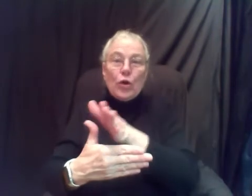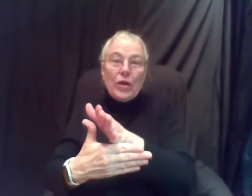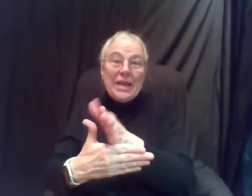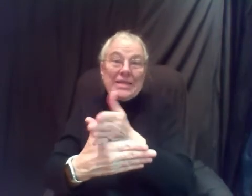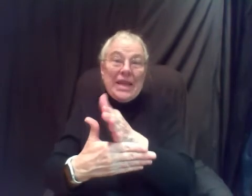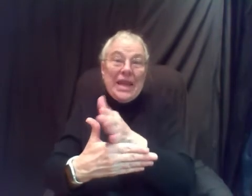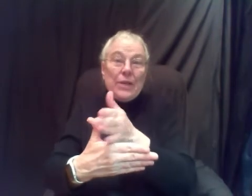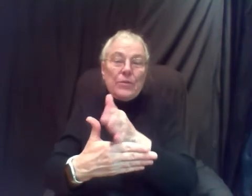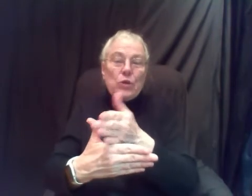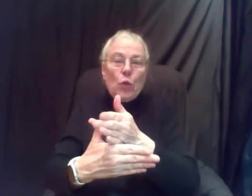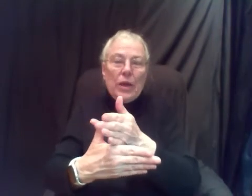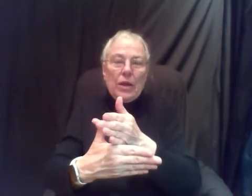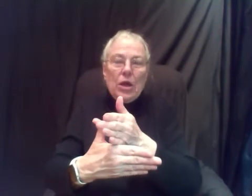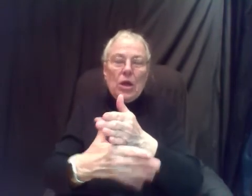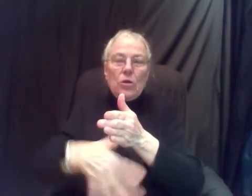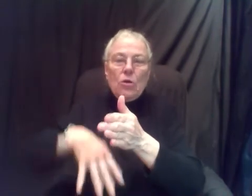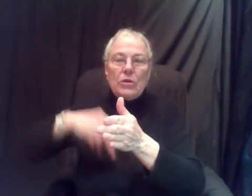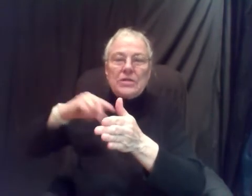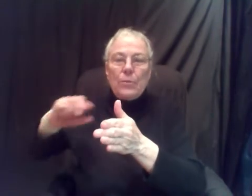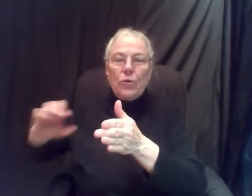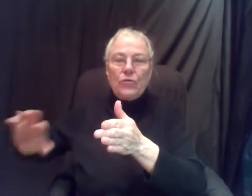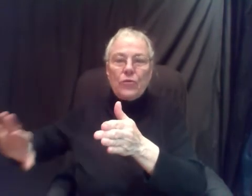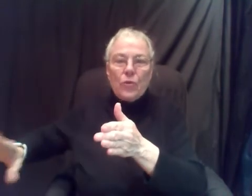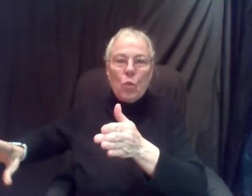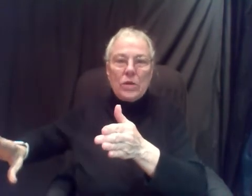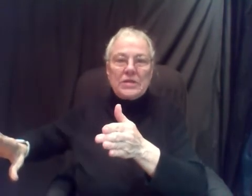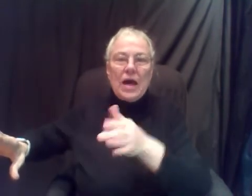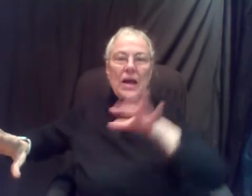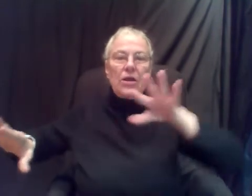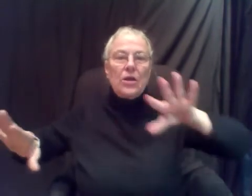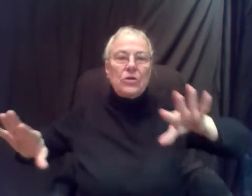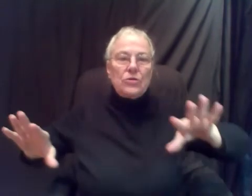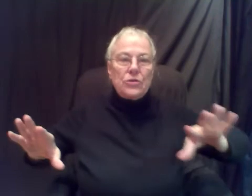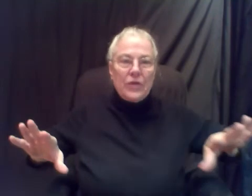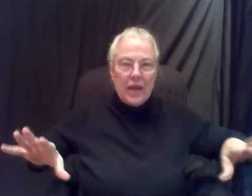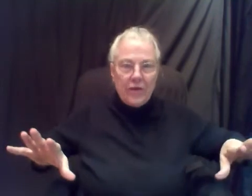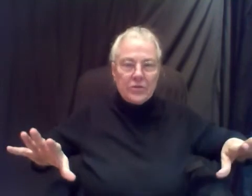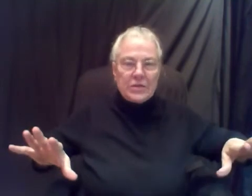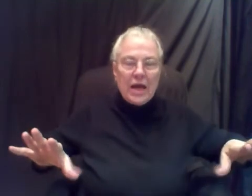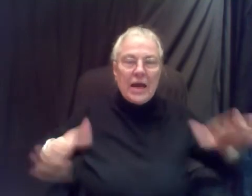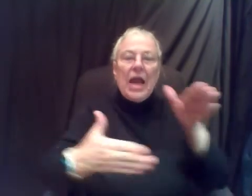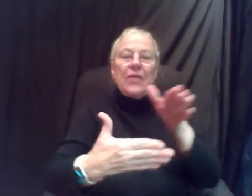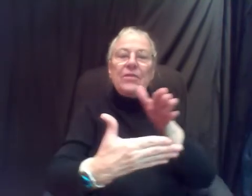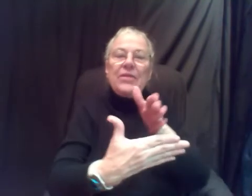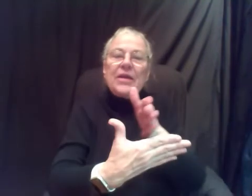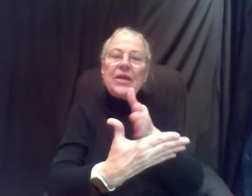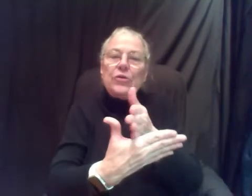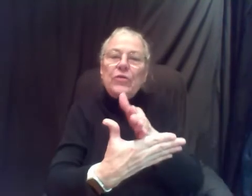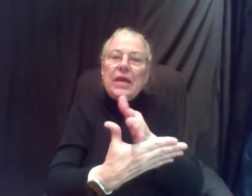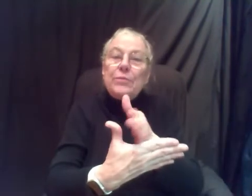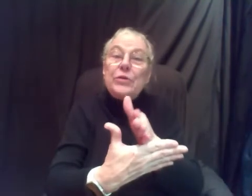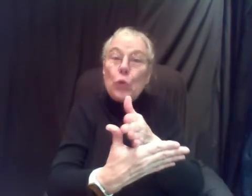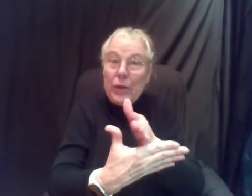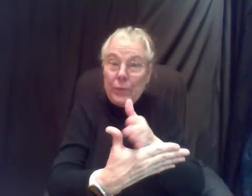is in between. Notice I moved from one side to the other side, then I do the in between between